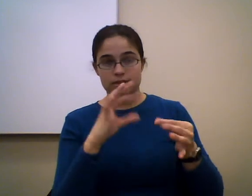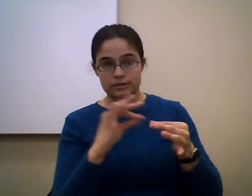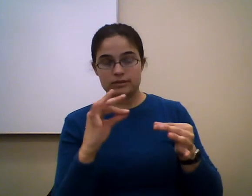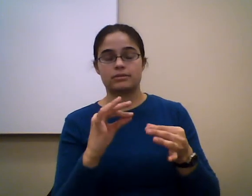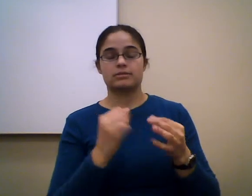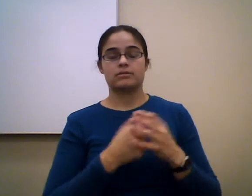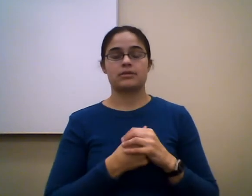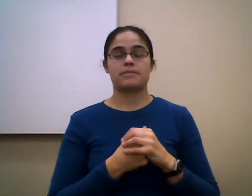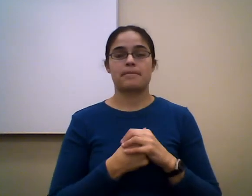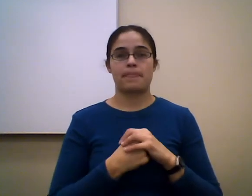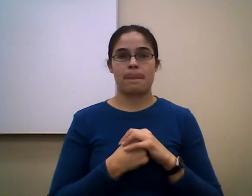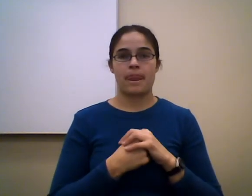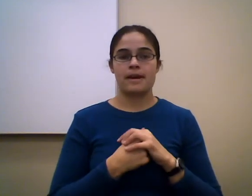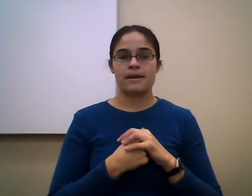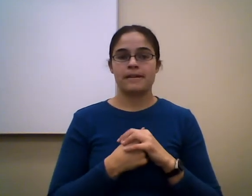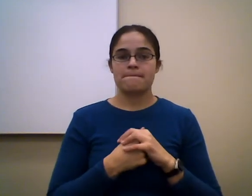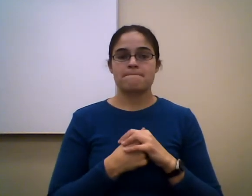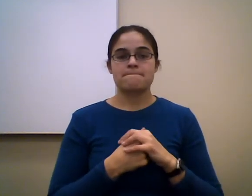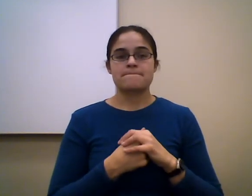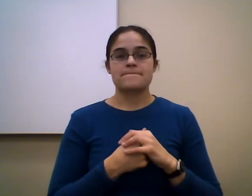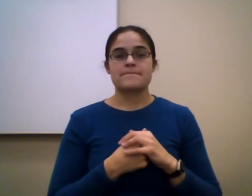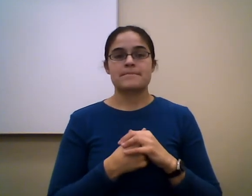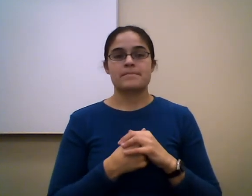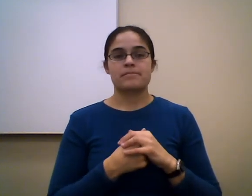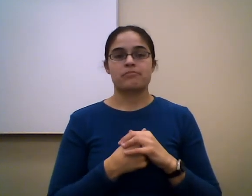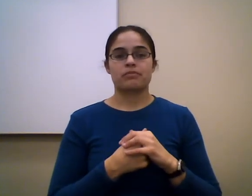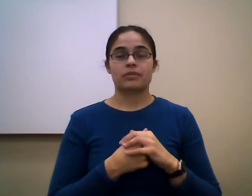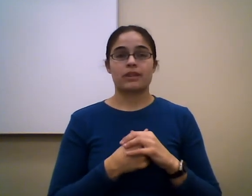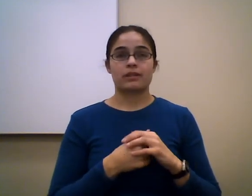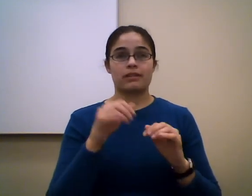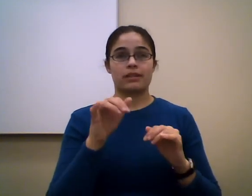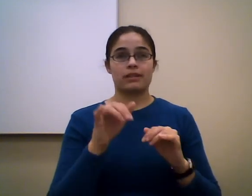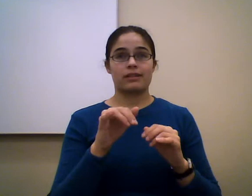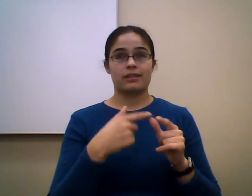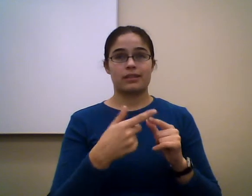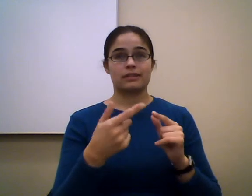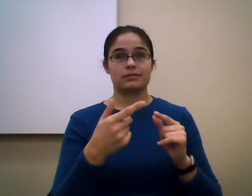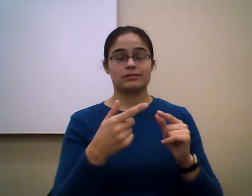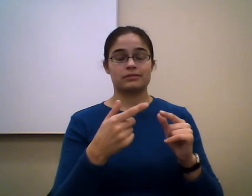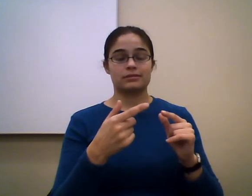he's incarcerated at the criminal justice system part.